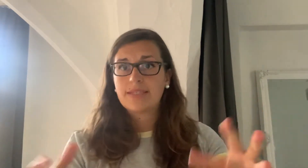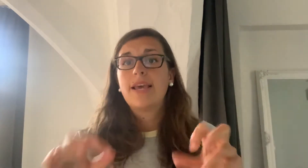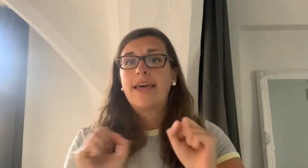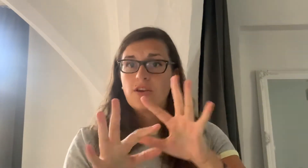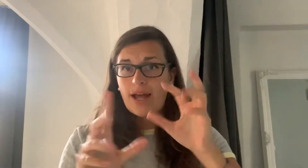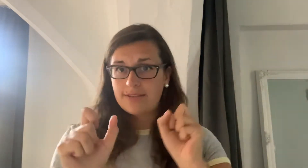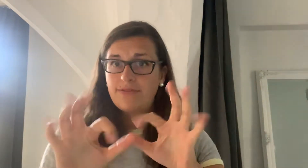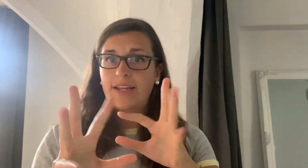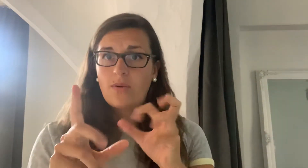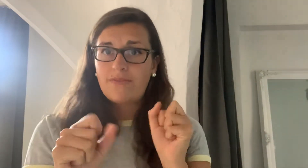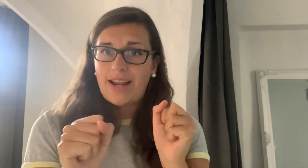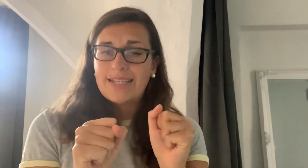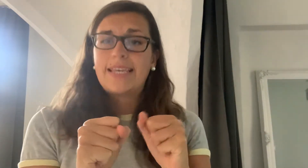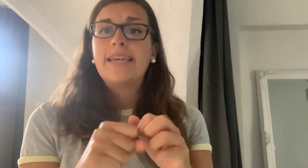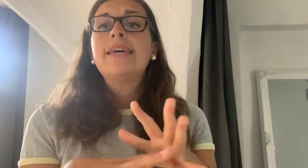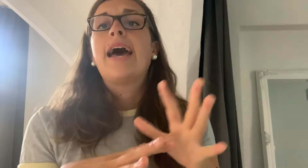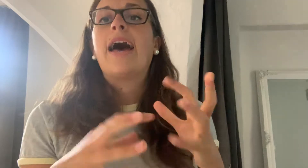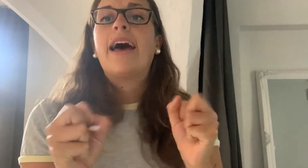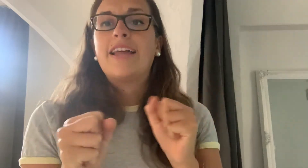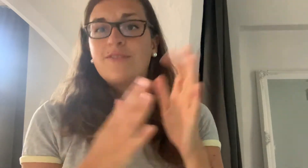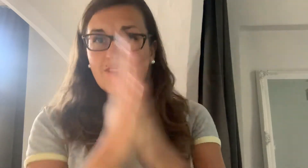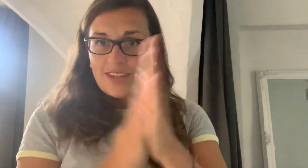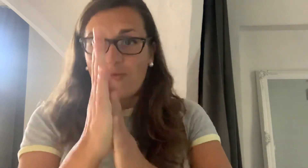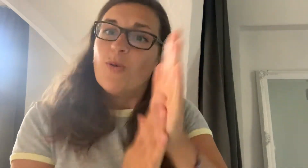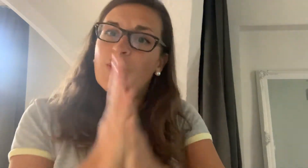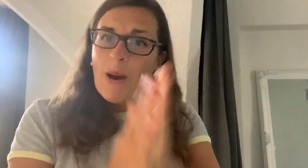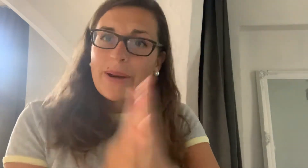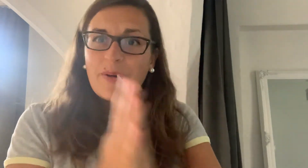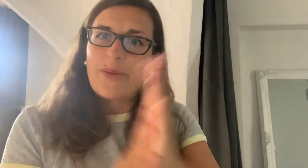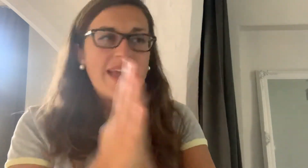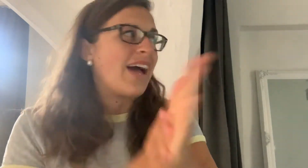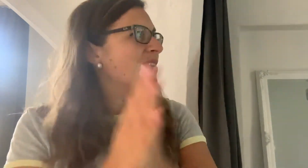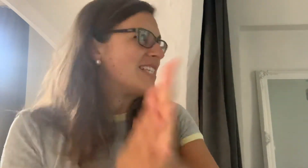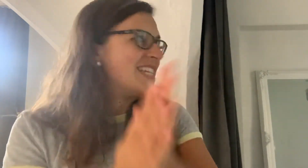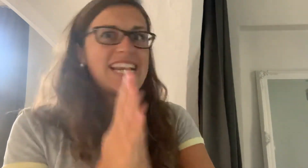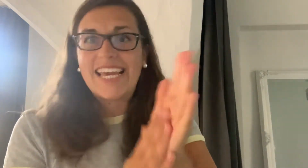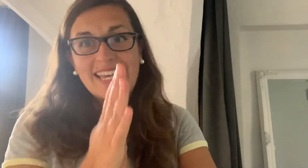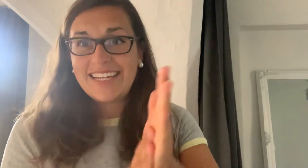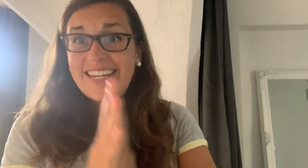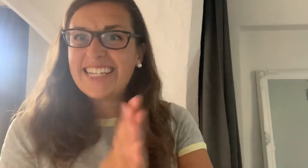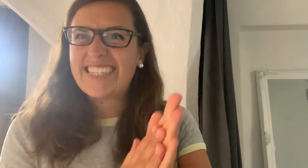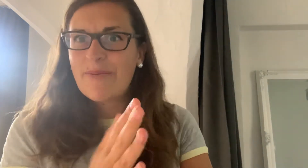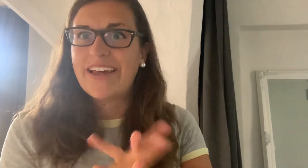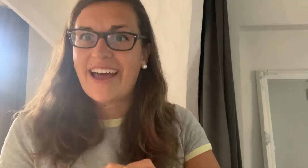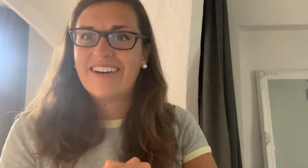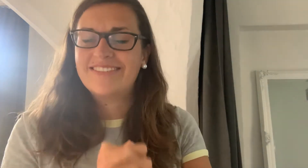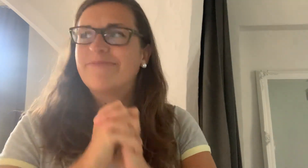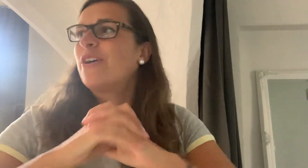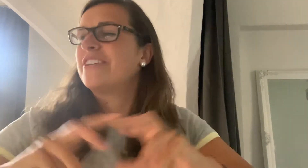and that your hands are feeling quite flexy, and you've warmed them up a little bit. I mean, it's nearly summer now. I'm holding on to